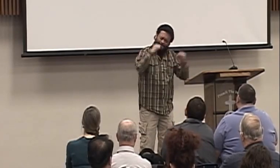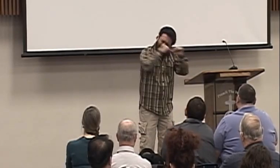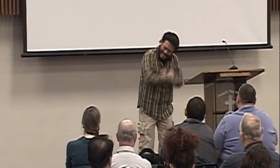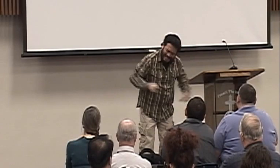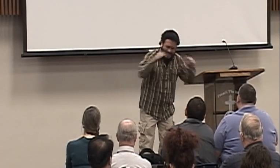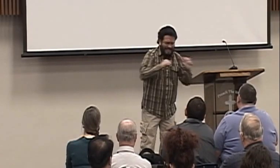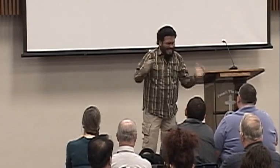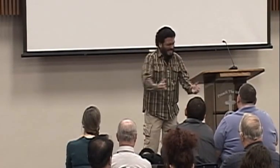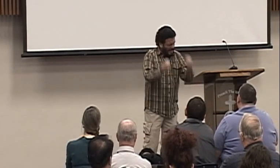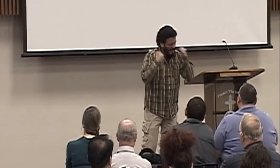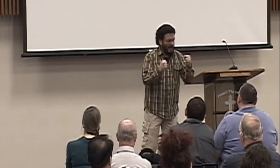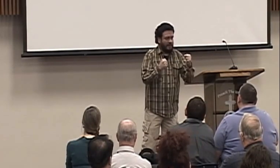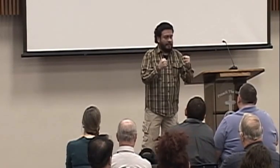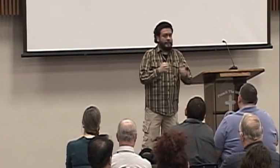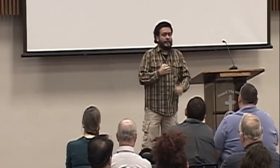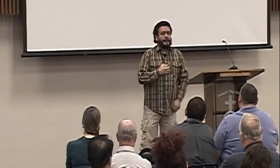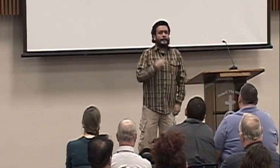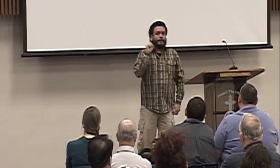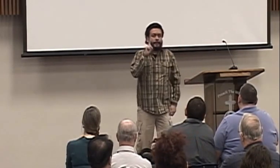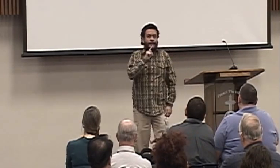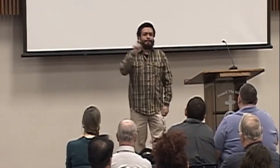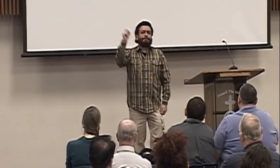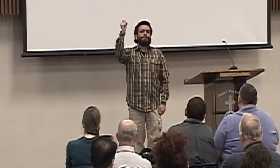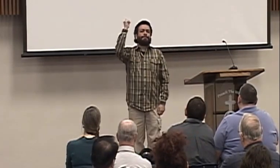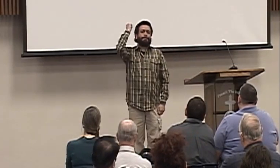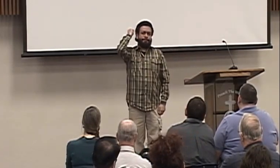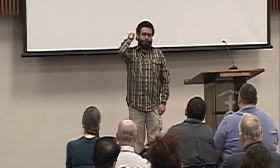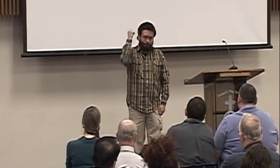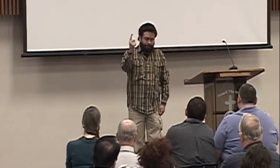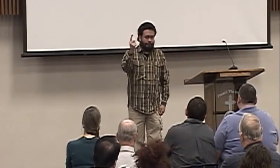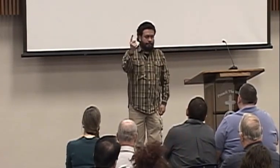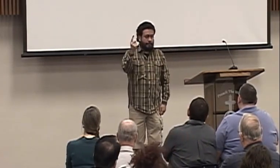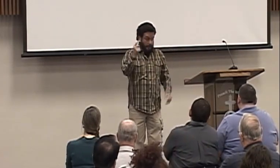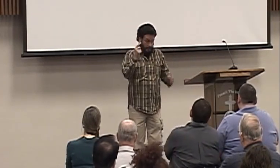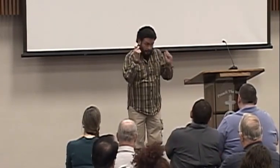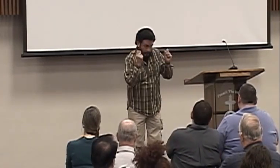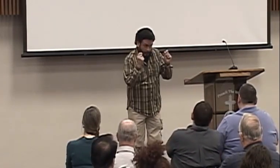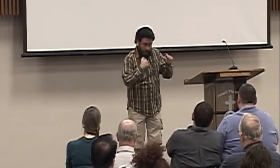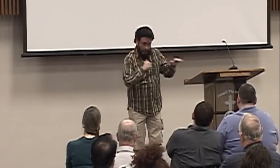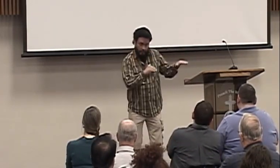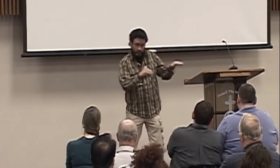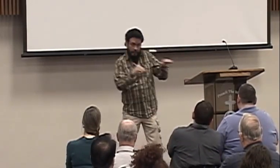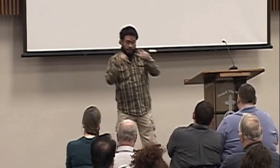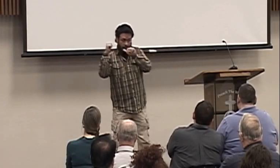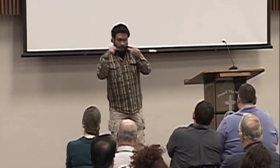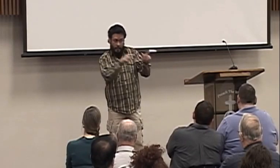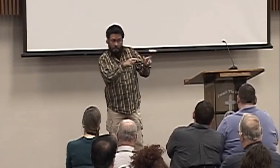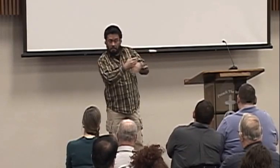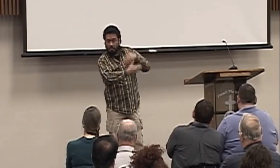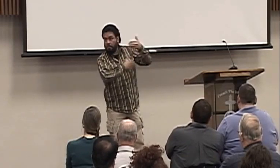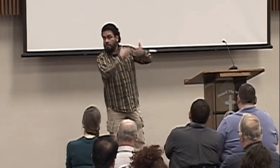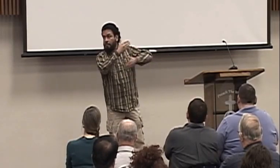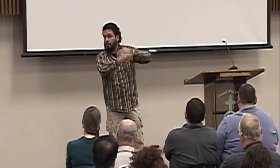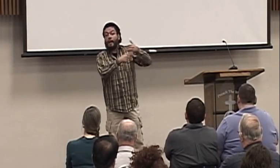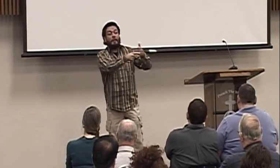keep fighting and keep going. And so the deaf said they understood. Okay, I'm going to leave, and you keep